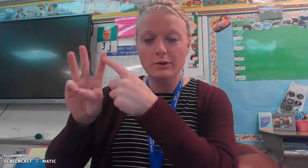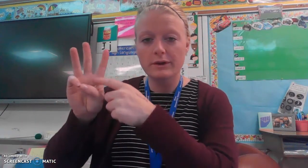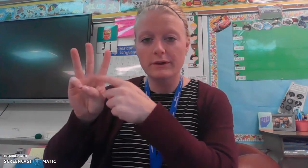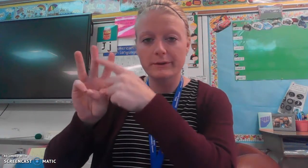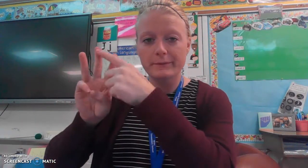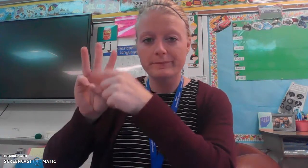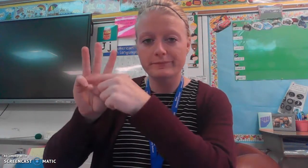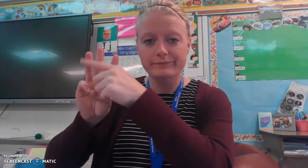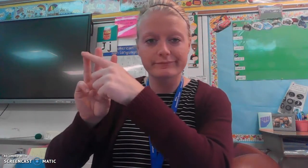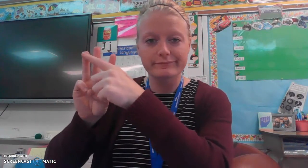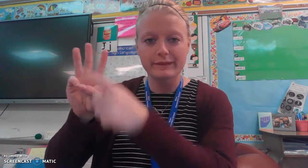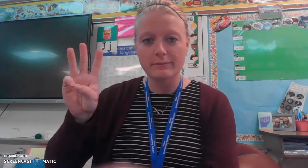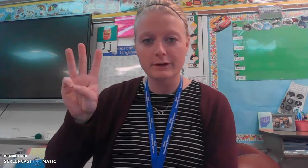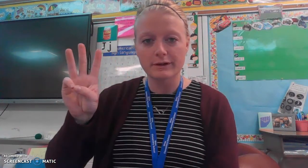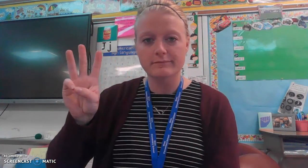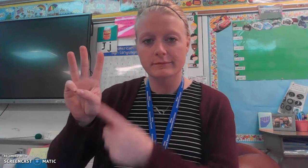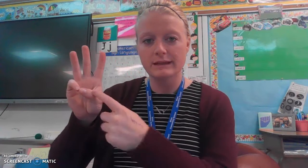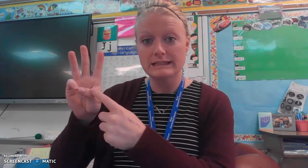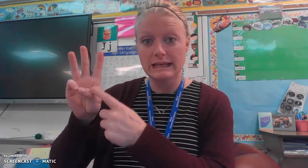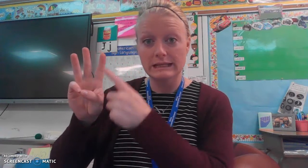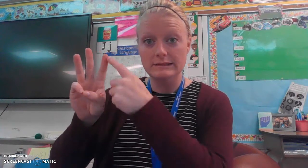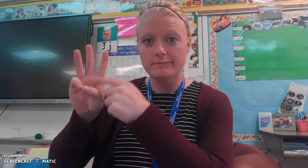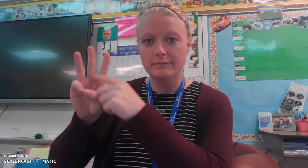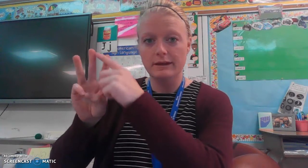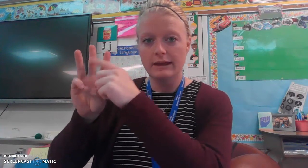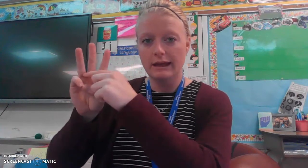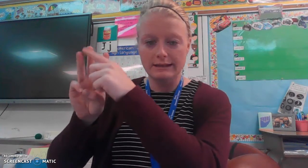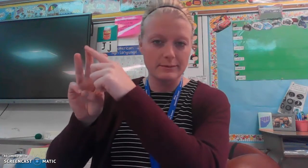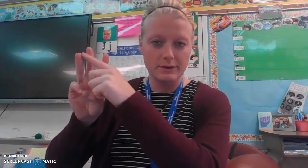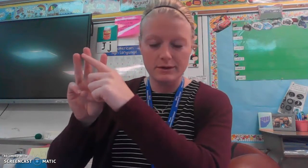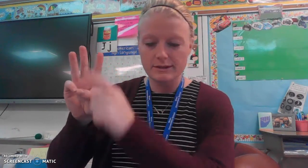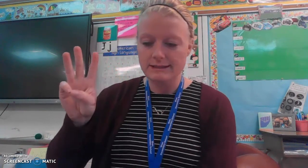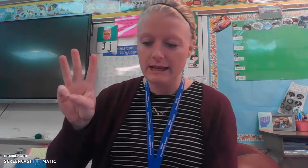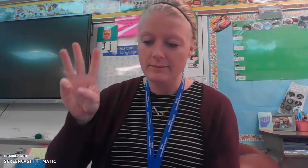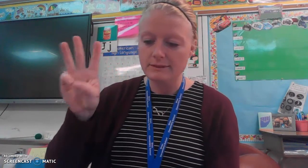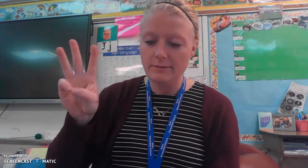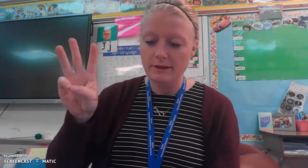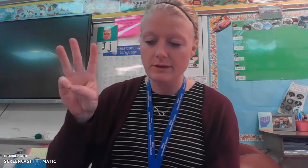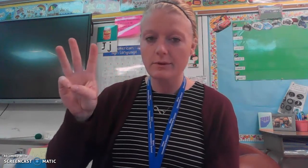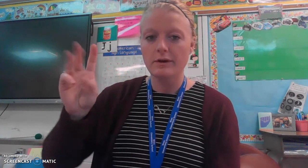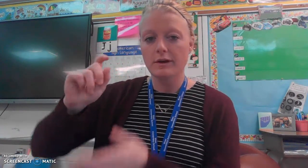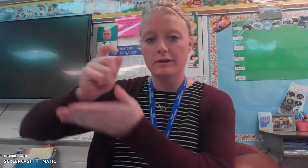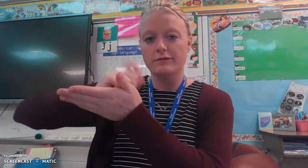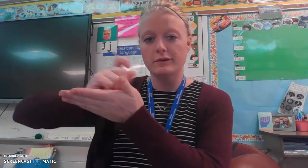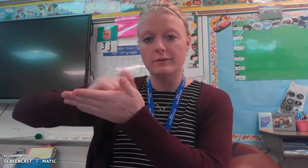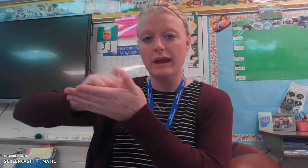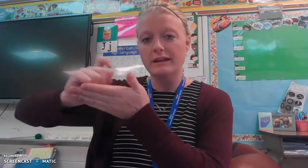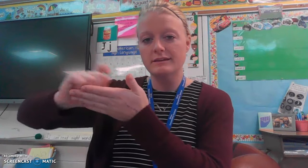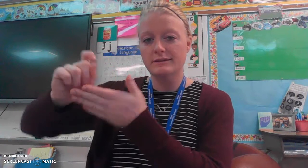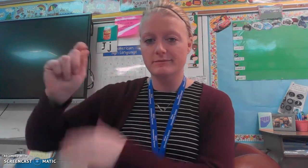W, number 6, and W are the same. W for write.